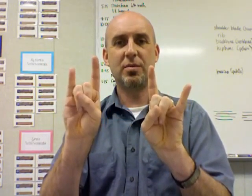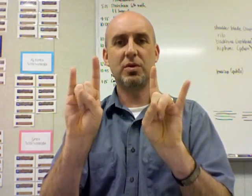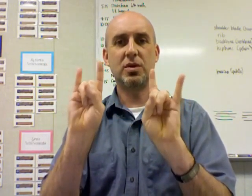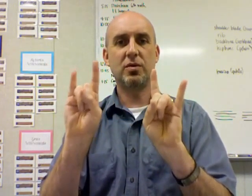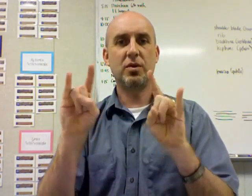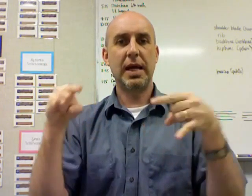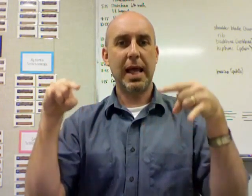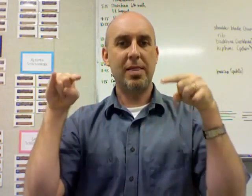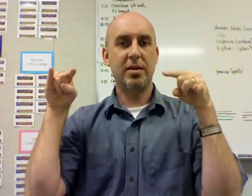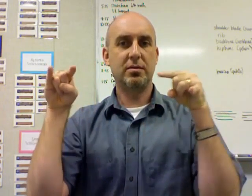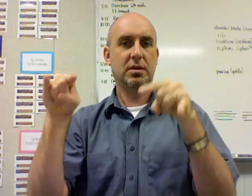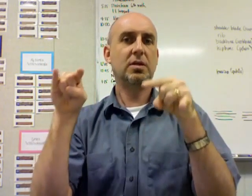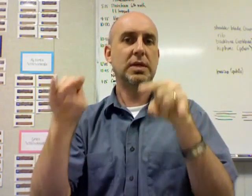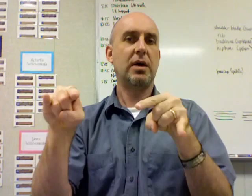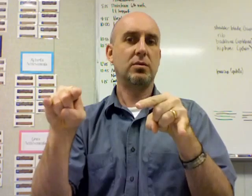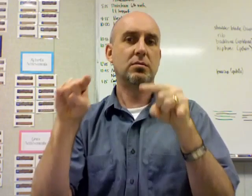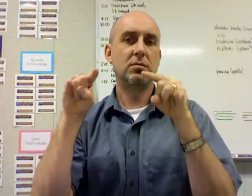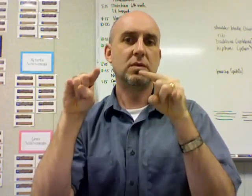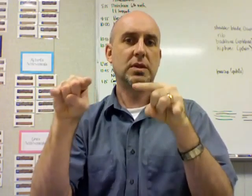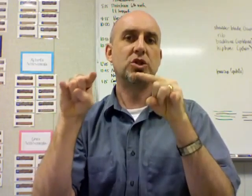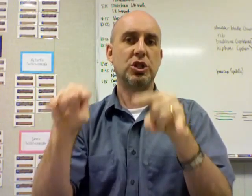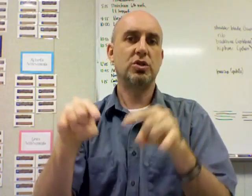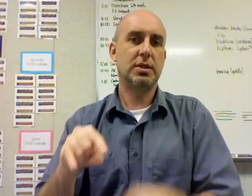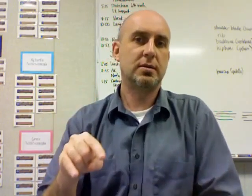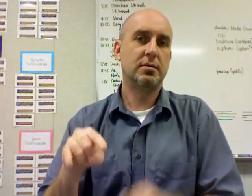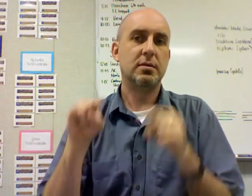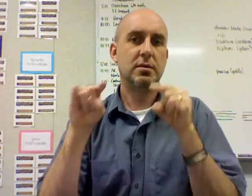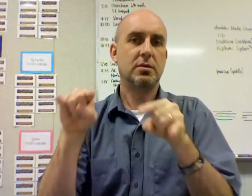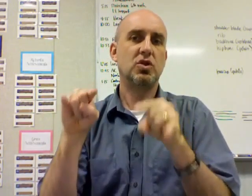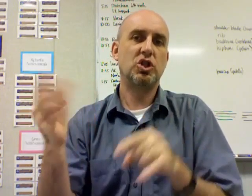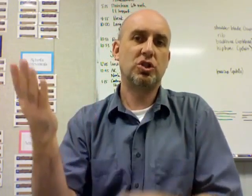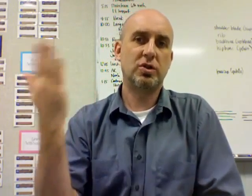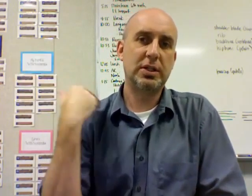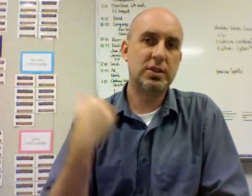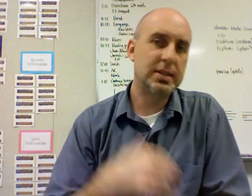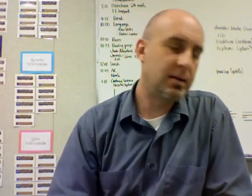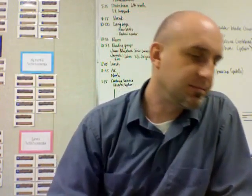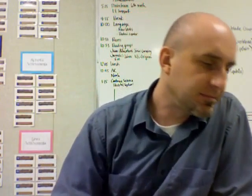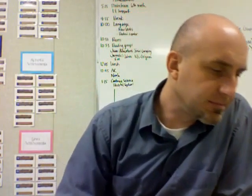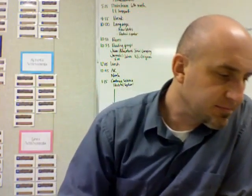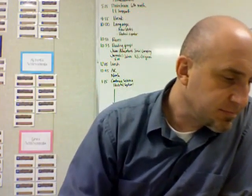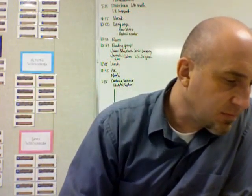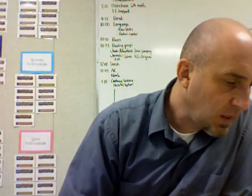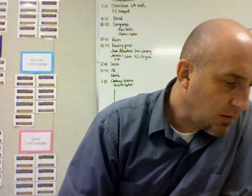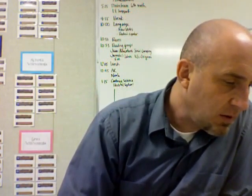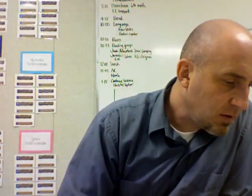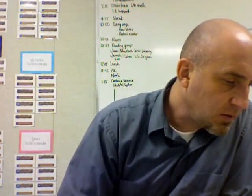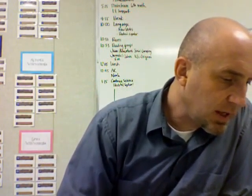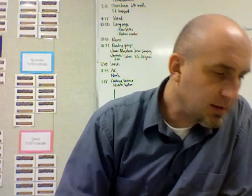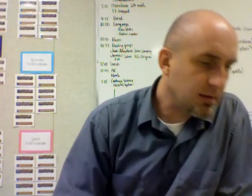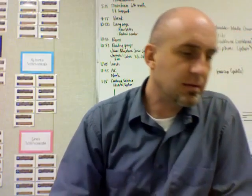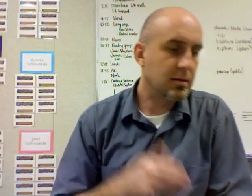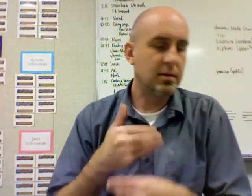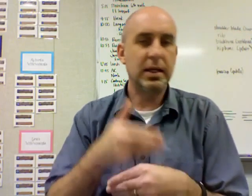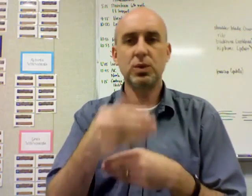goes over, and then it goes out. Jeered. Jeered, I should say. Okay, next word